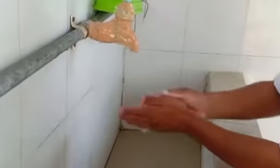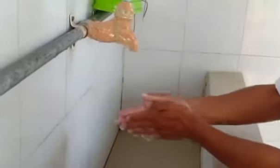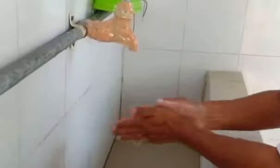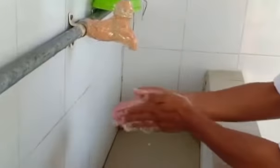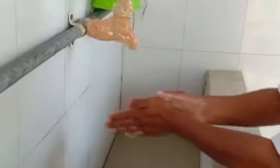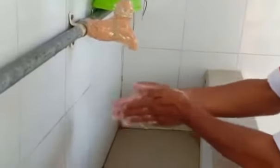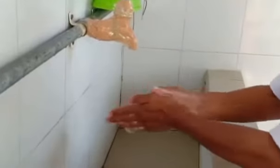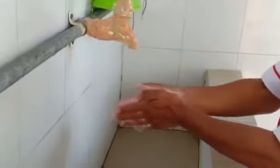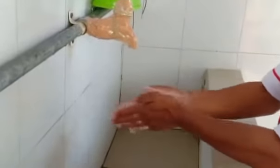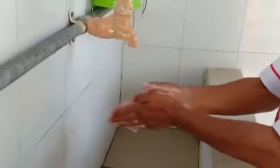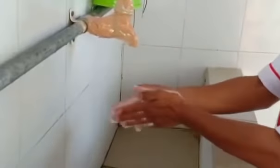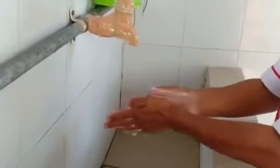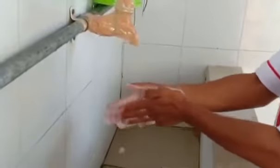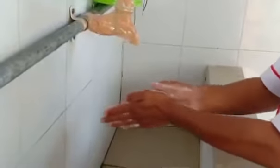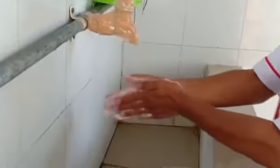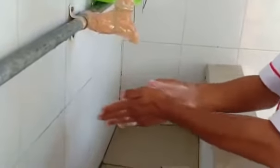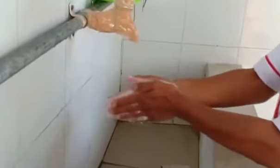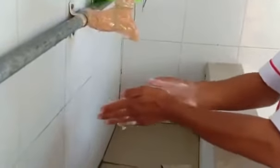Rub hands palm to palm.